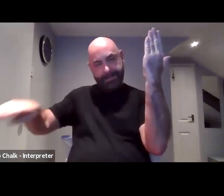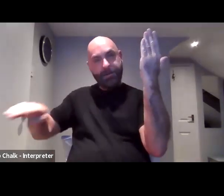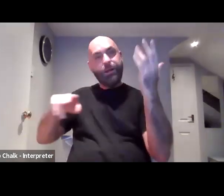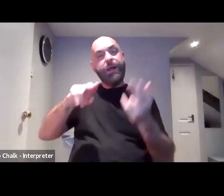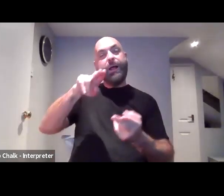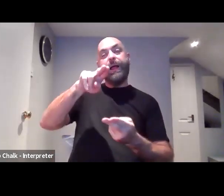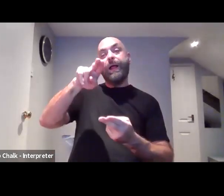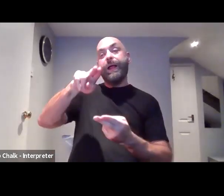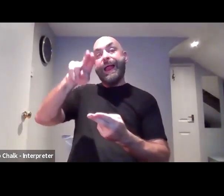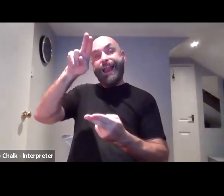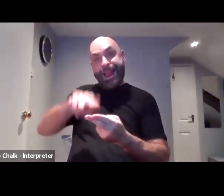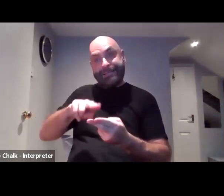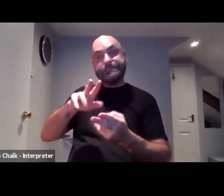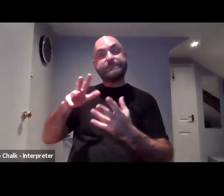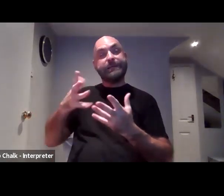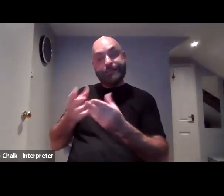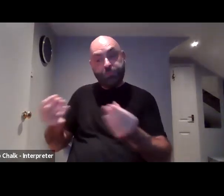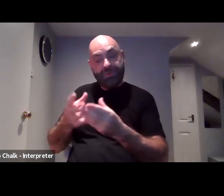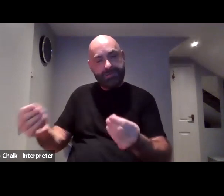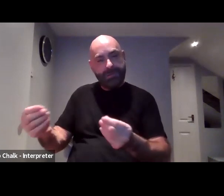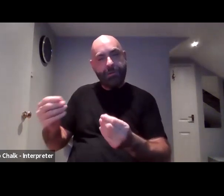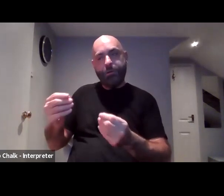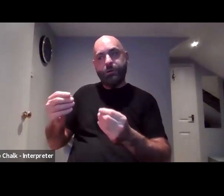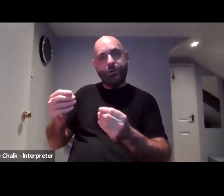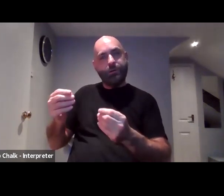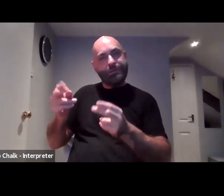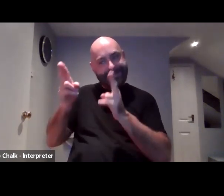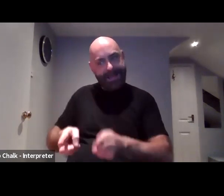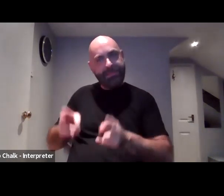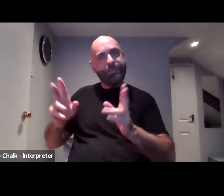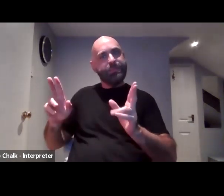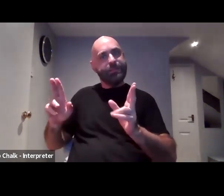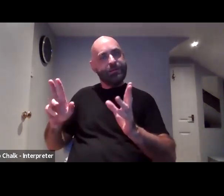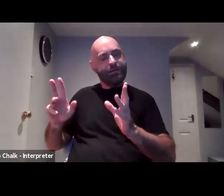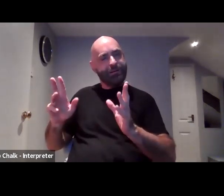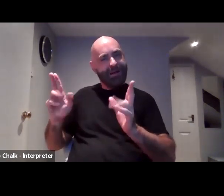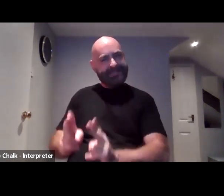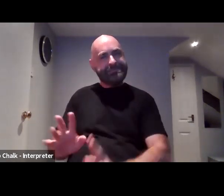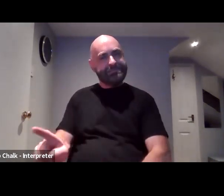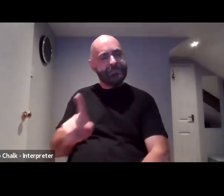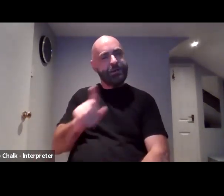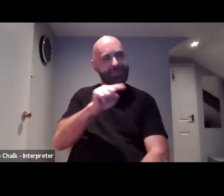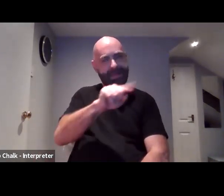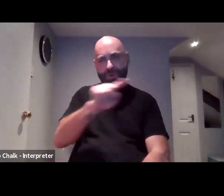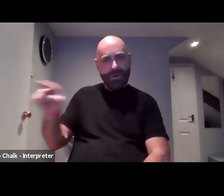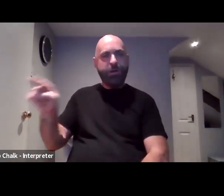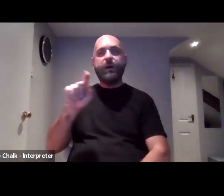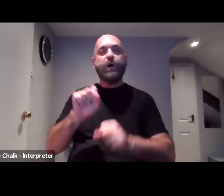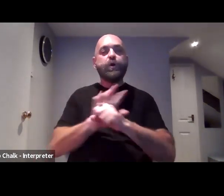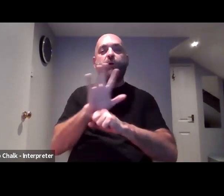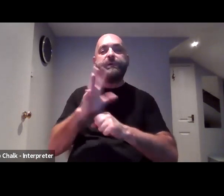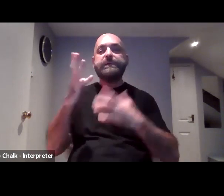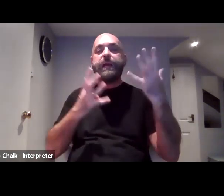the deprivation, the lower the mortality rates. That's all causes. And there's